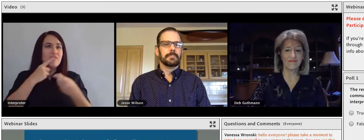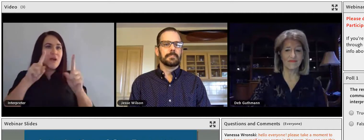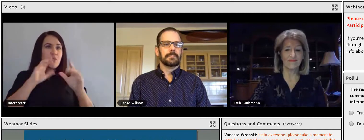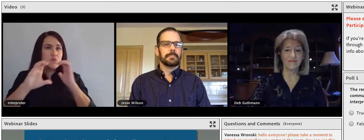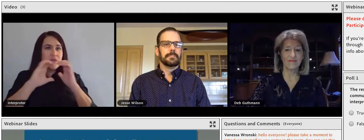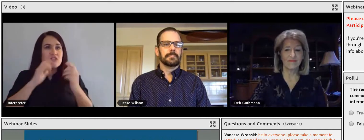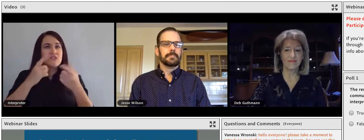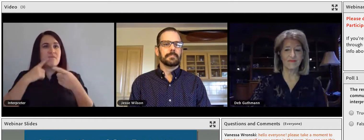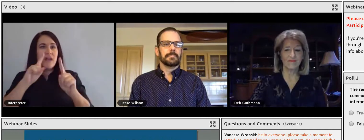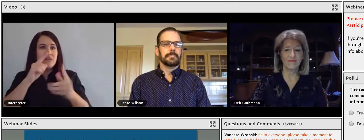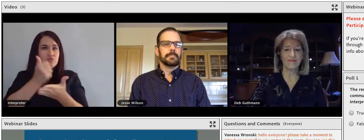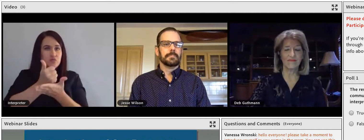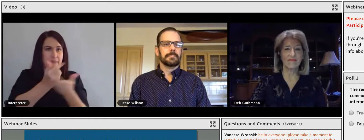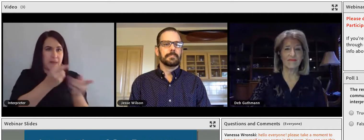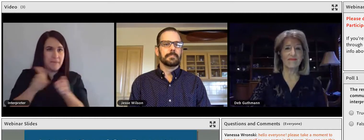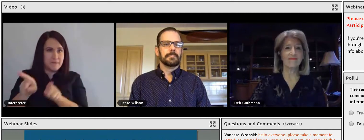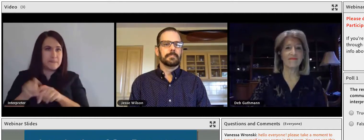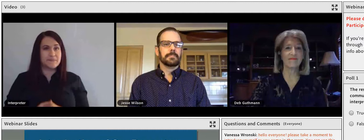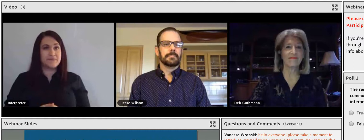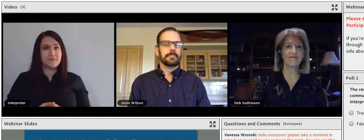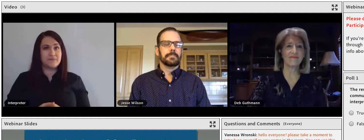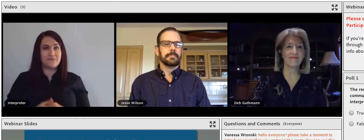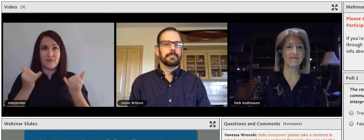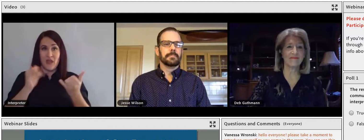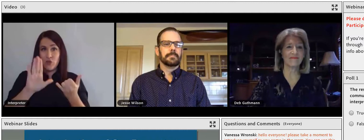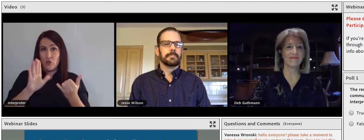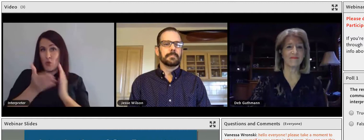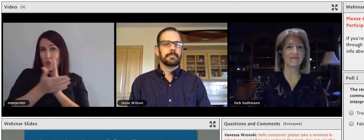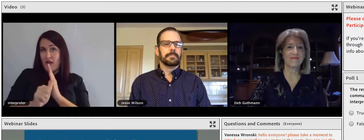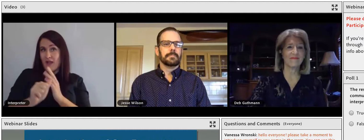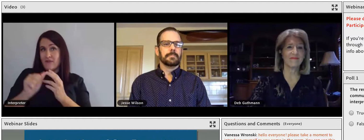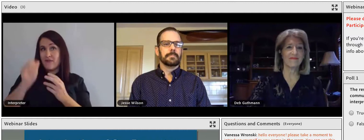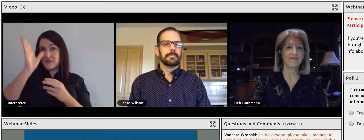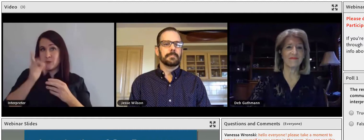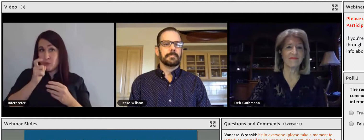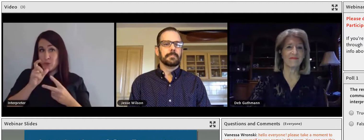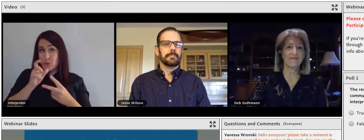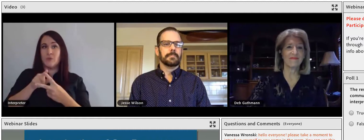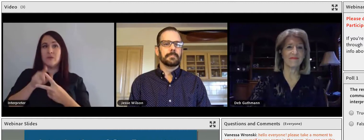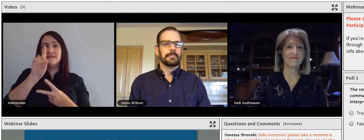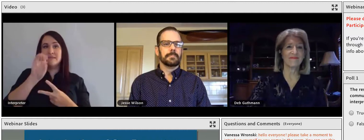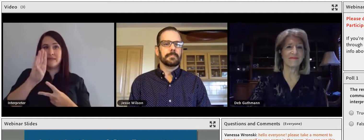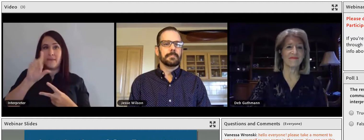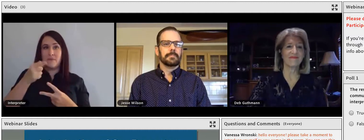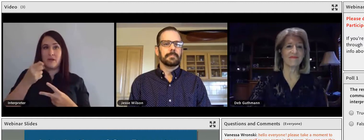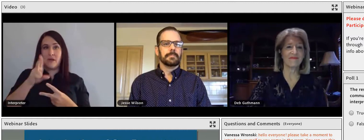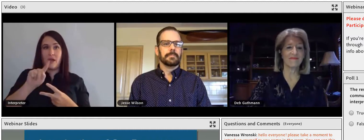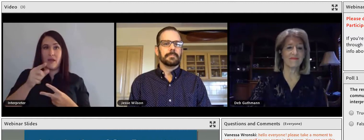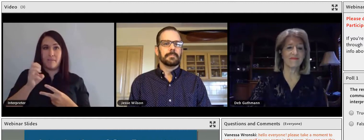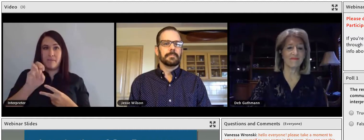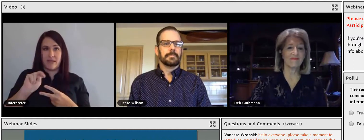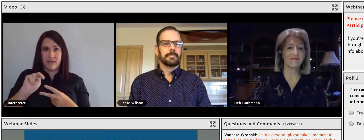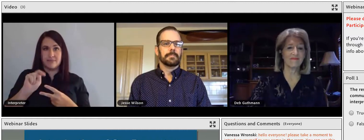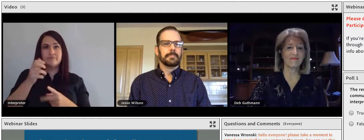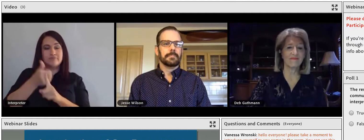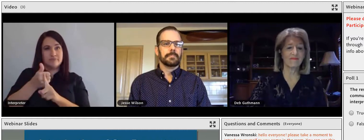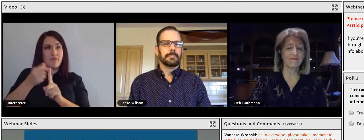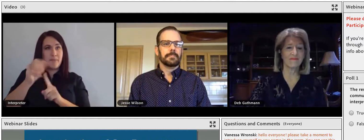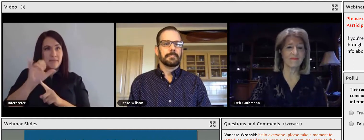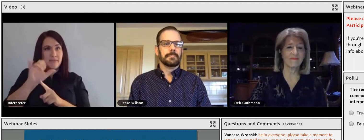treatment. So today, your very qualified presenters will be Deb Guthman from Minnesota. She helped to establish the Minnesota